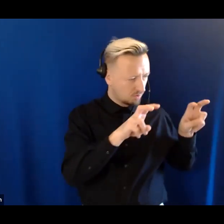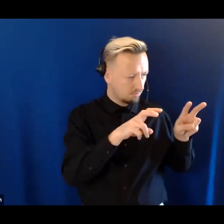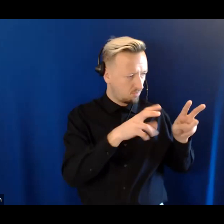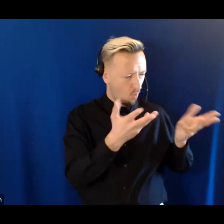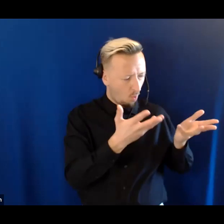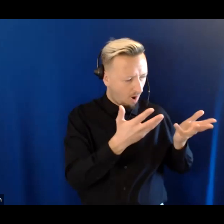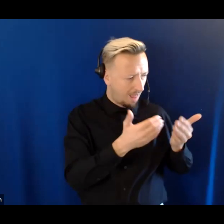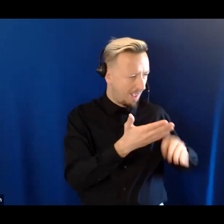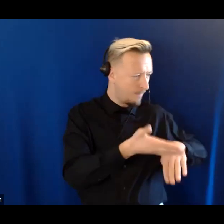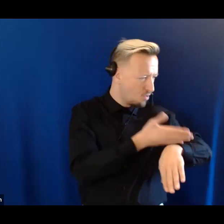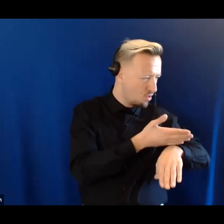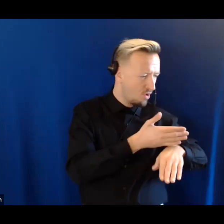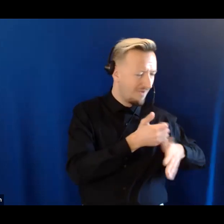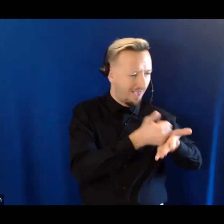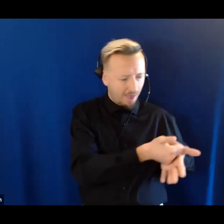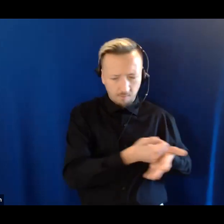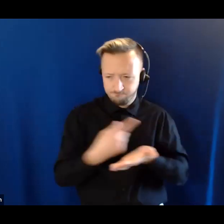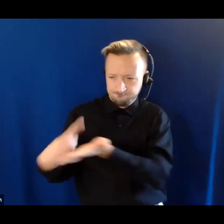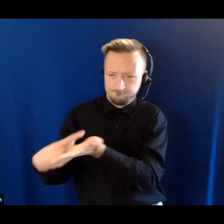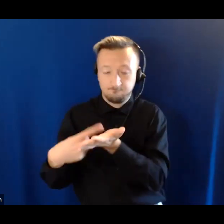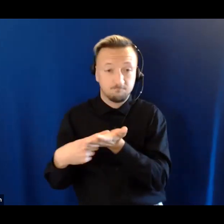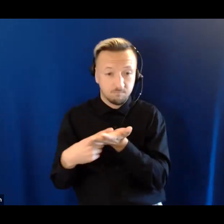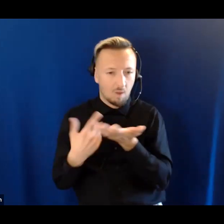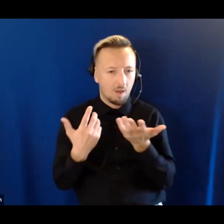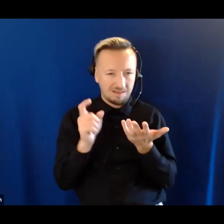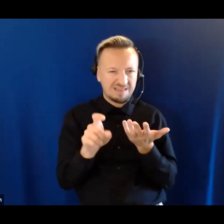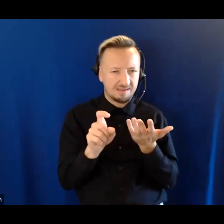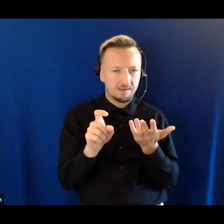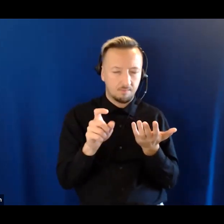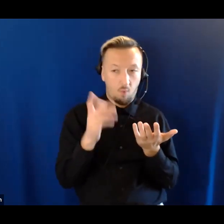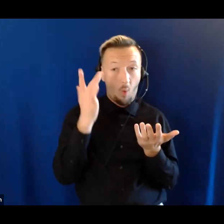is so essential because there's so much knowledge out there.